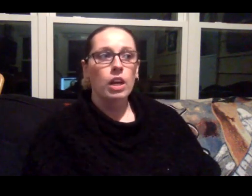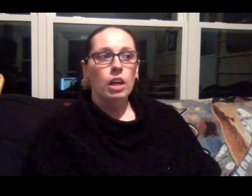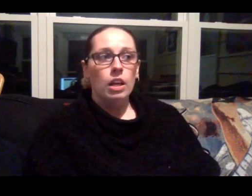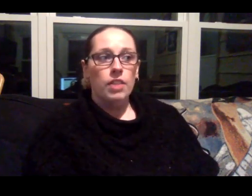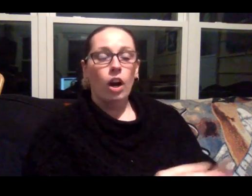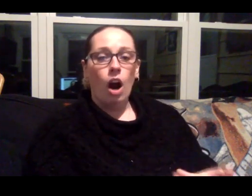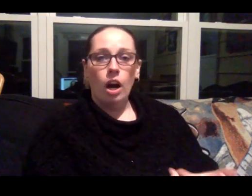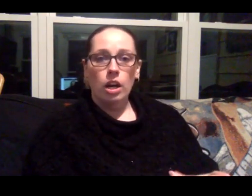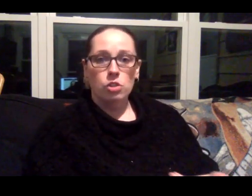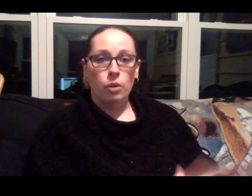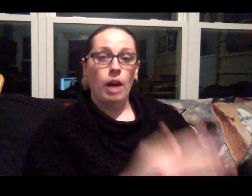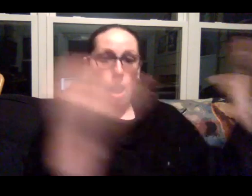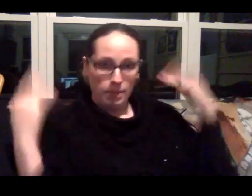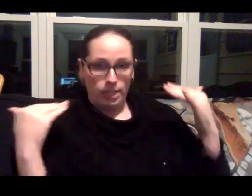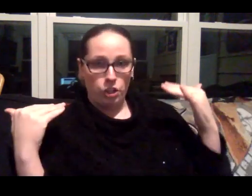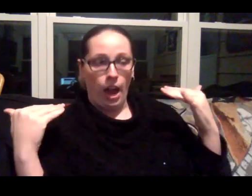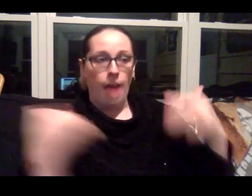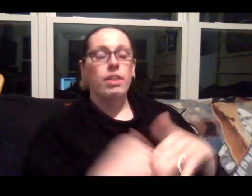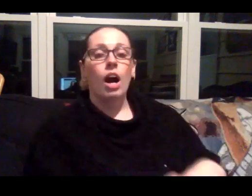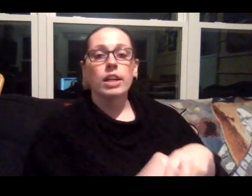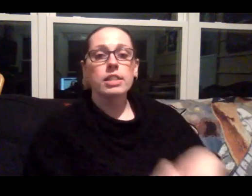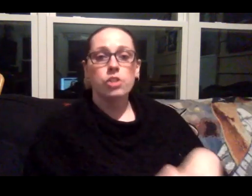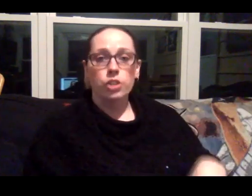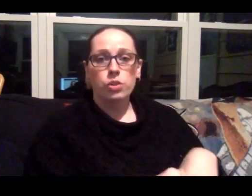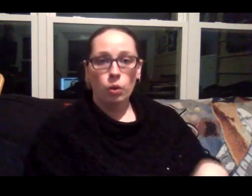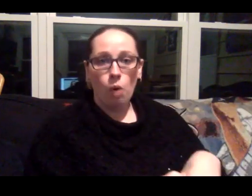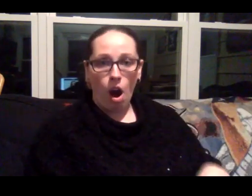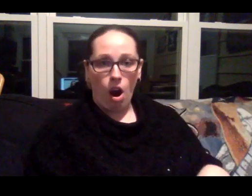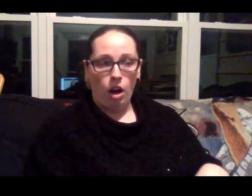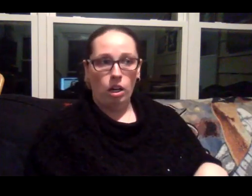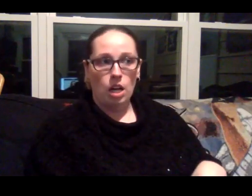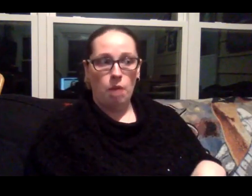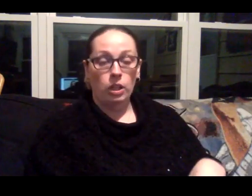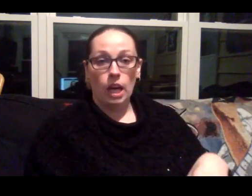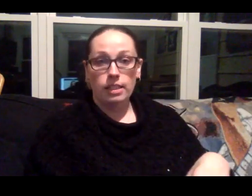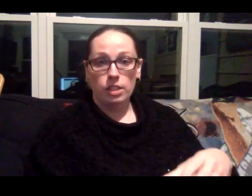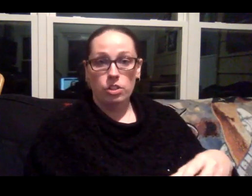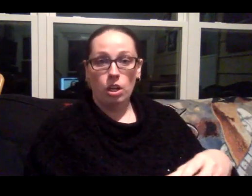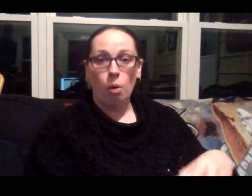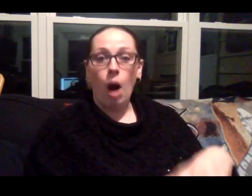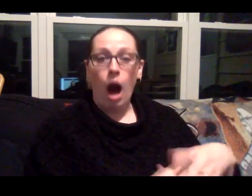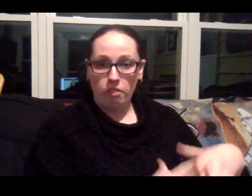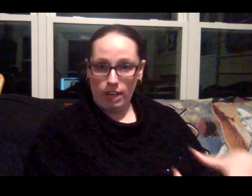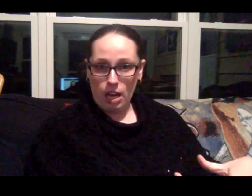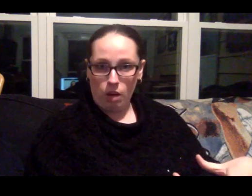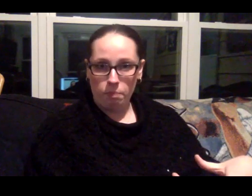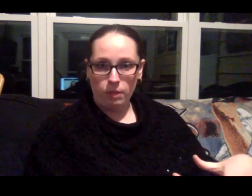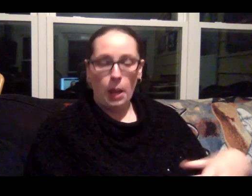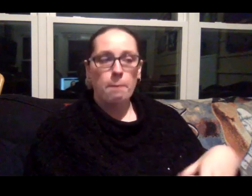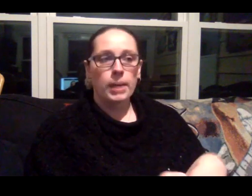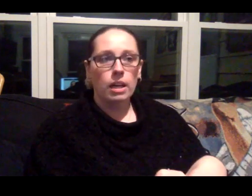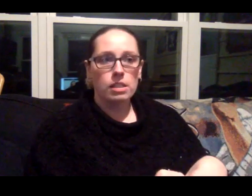if there are, so on my teacher hat, there are teachers who are reluctant to go on video